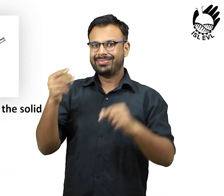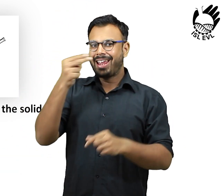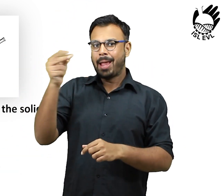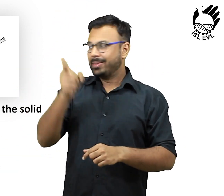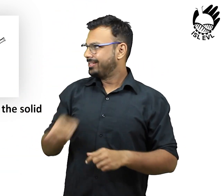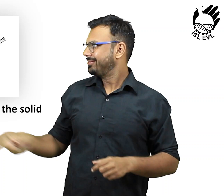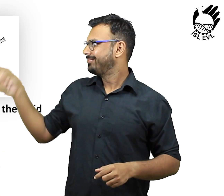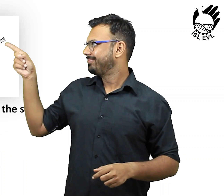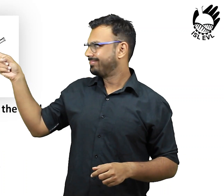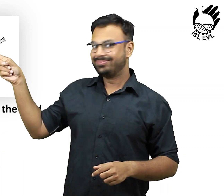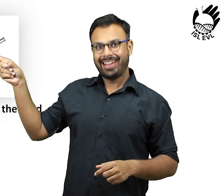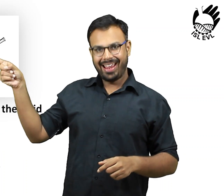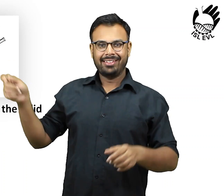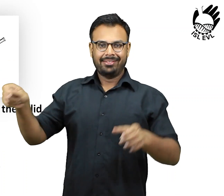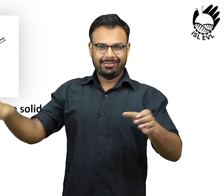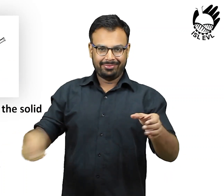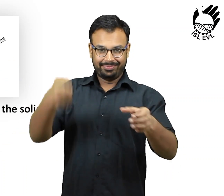Use a permanent marker pen.